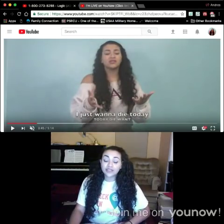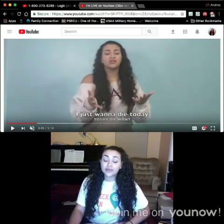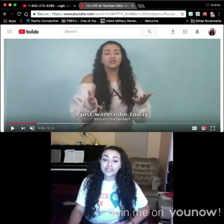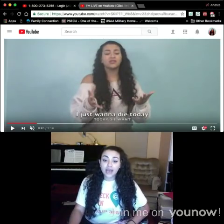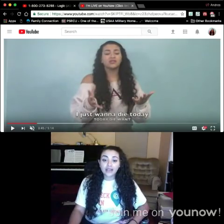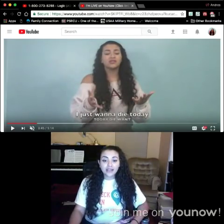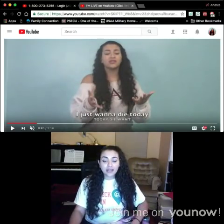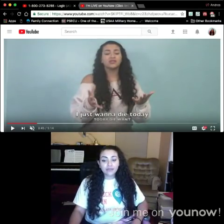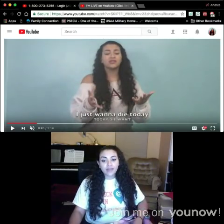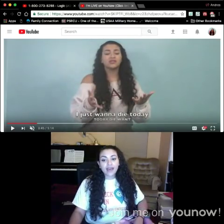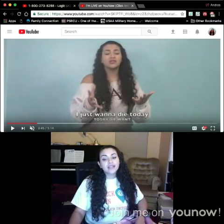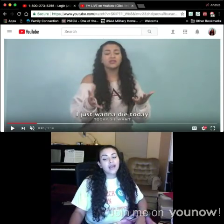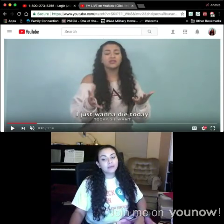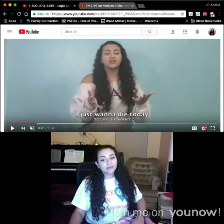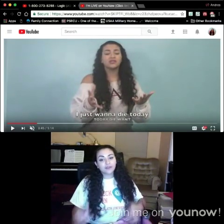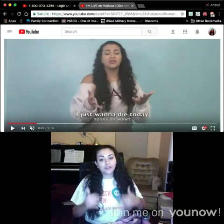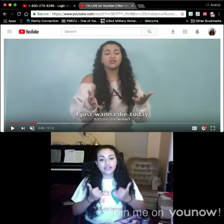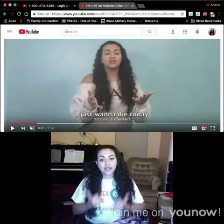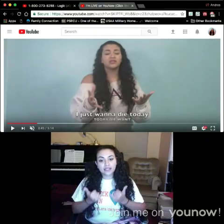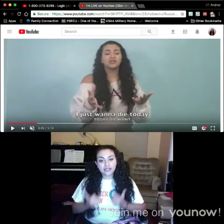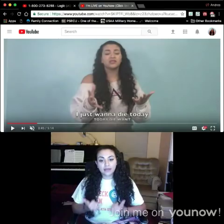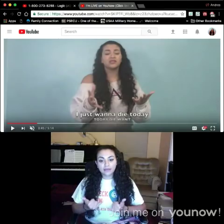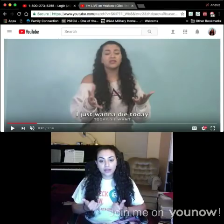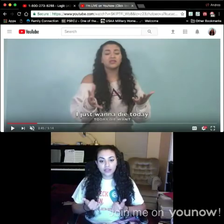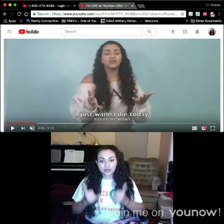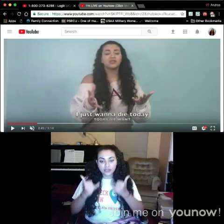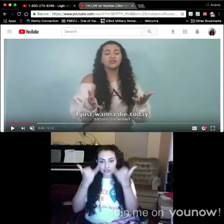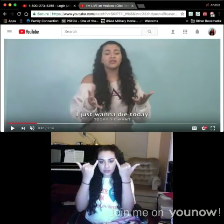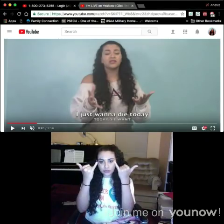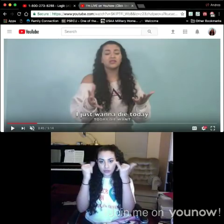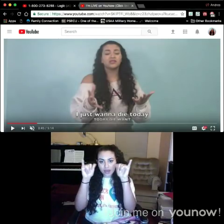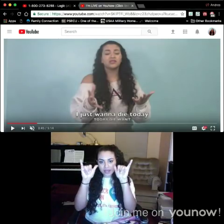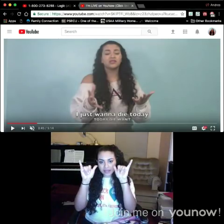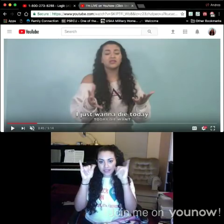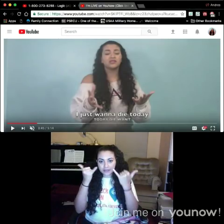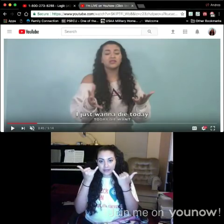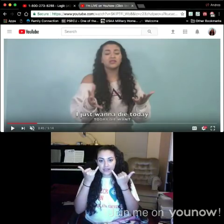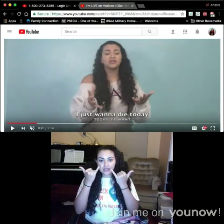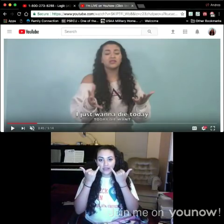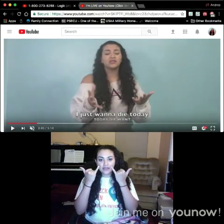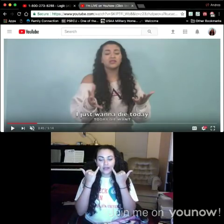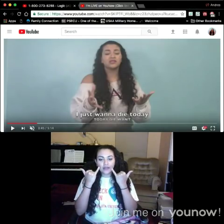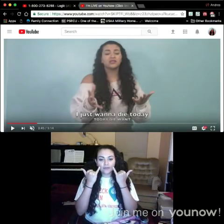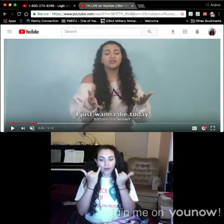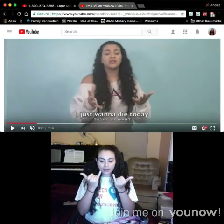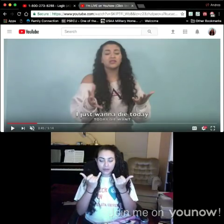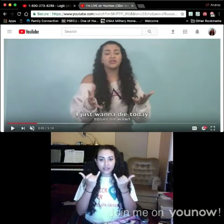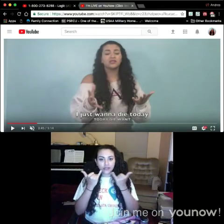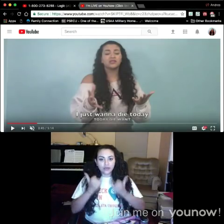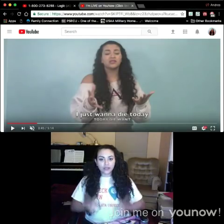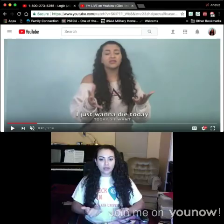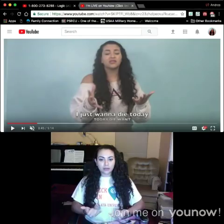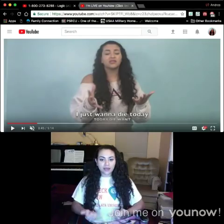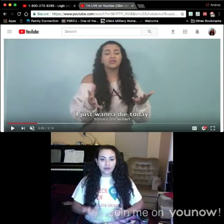I just want to die today. For that, time comes first, so I sign today first, which is 2 Y hand shapes. Palms facing